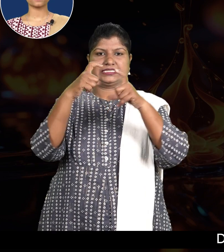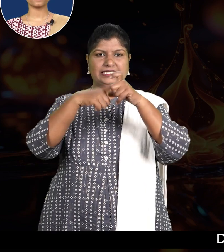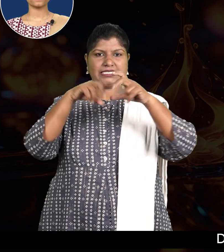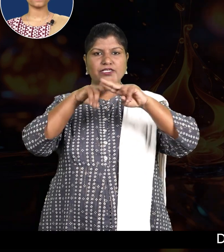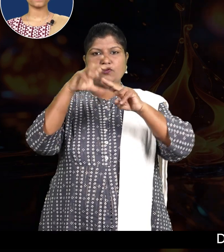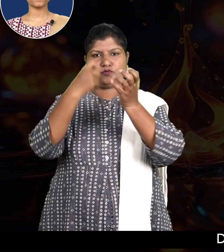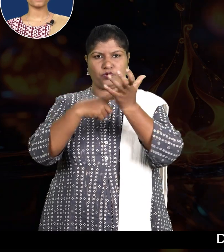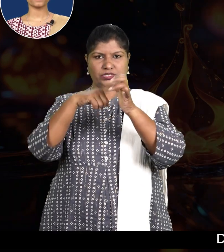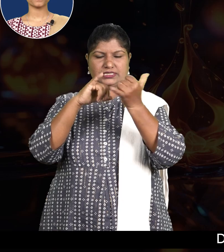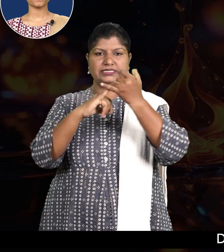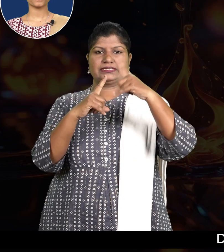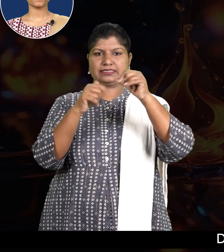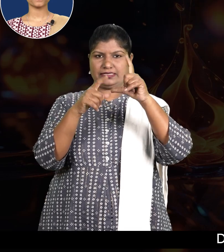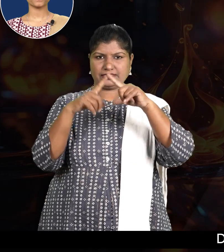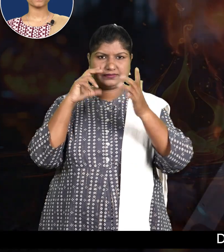deforestation.